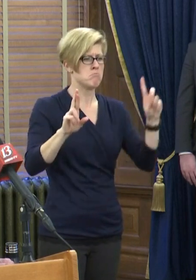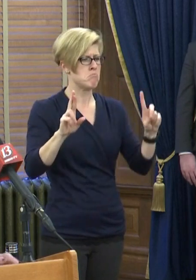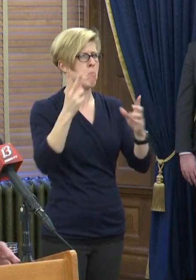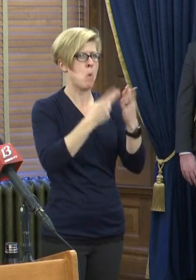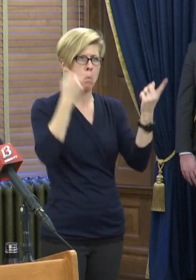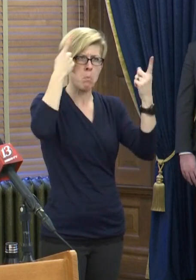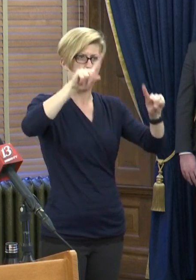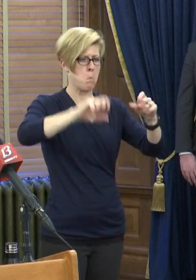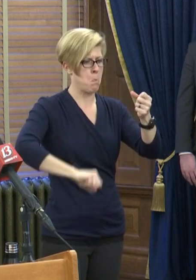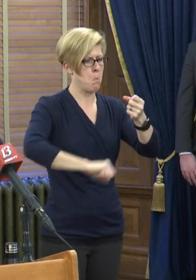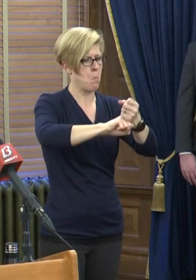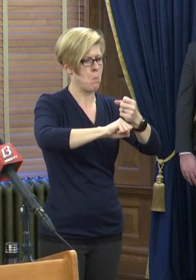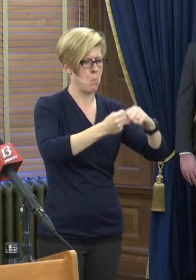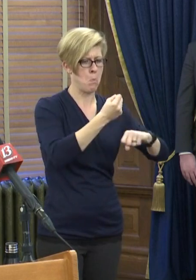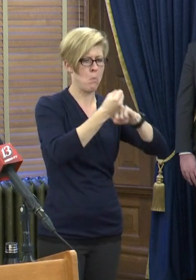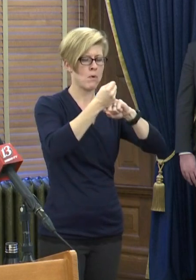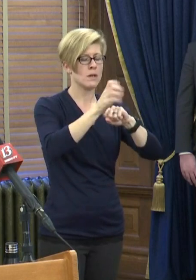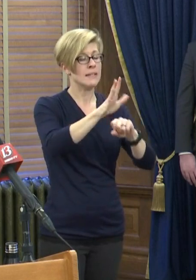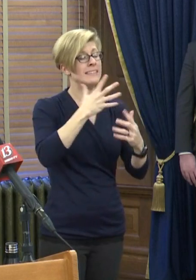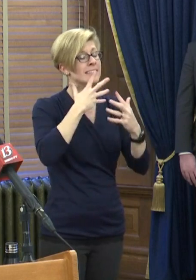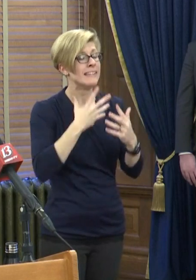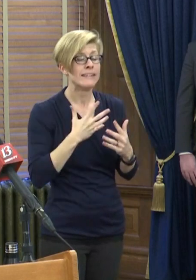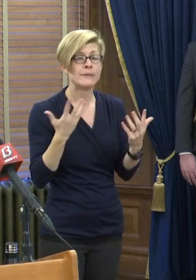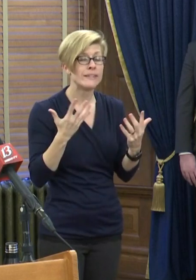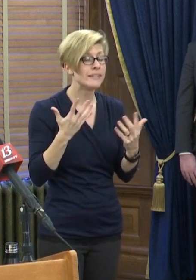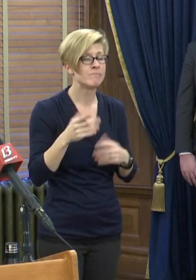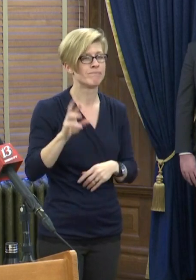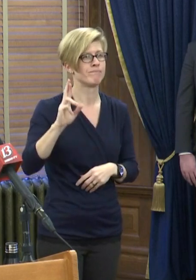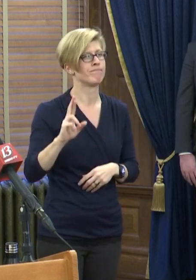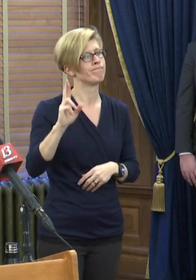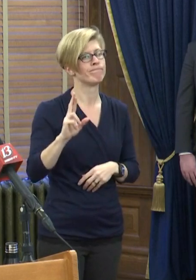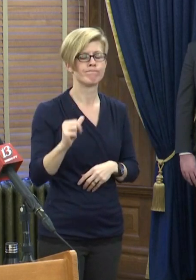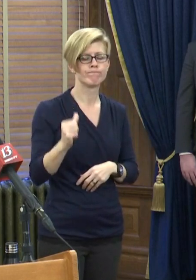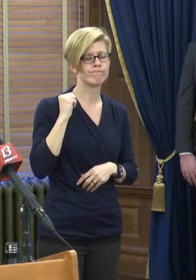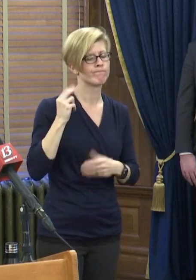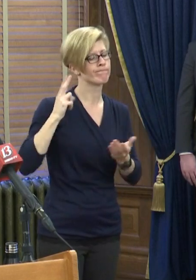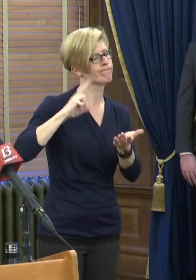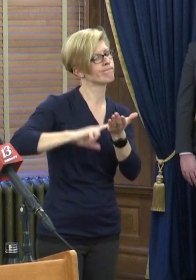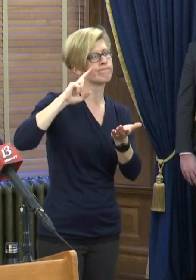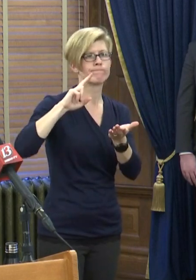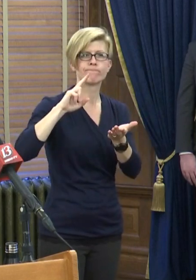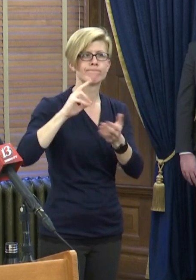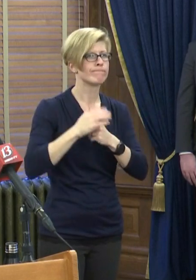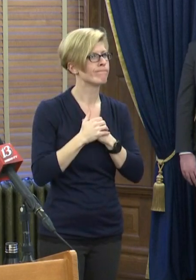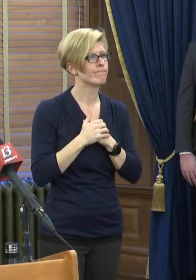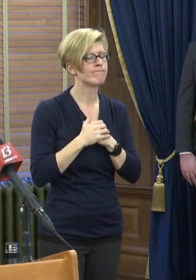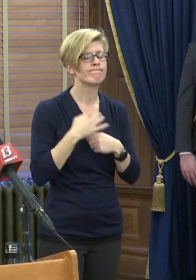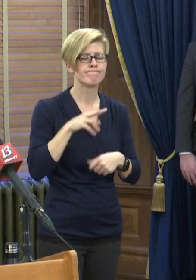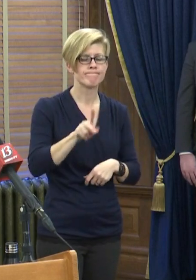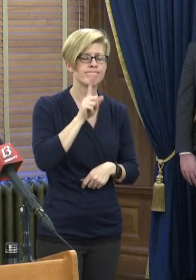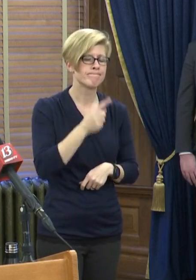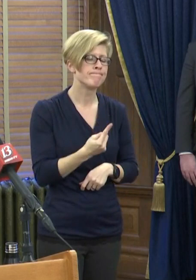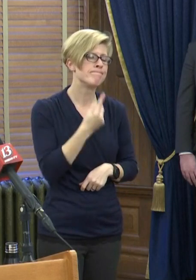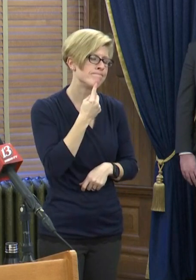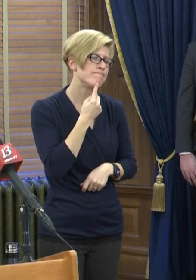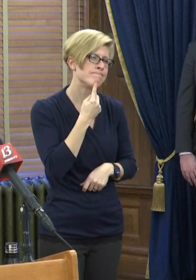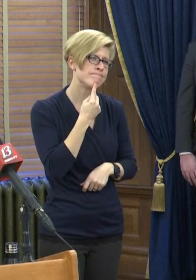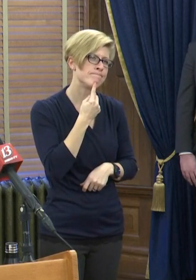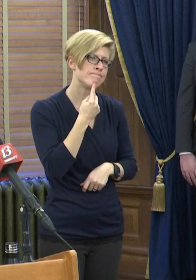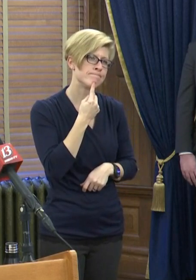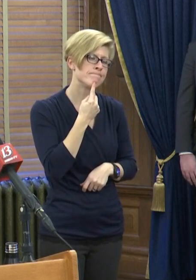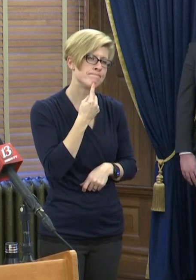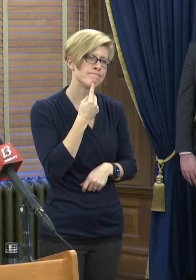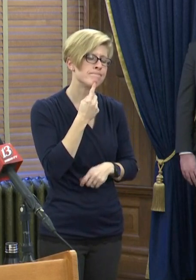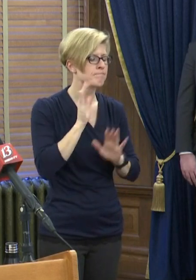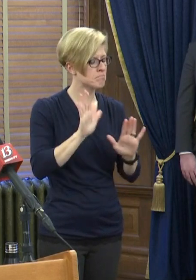Unfortunately, none of the Republican leaders responded to my request to sign on. It's disappointing, but it won't